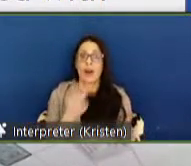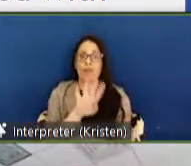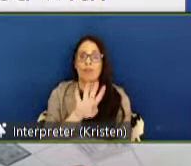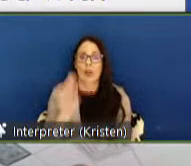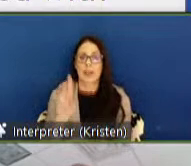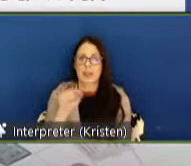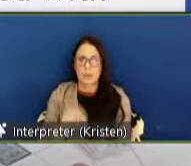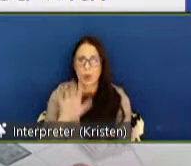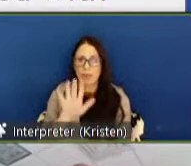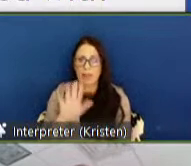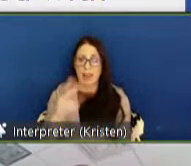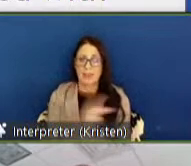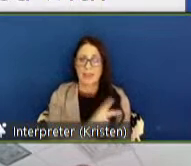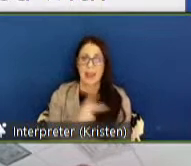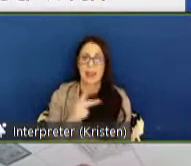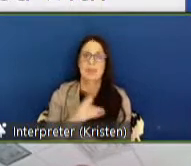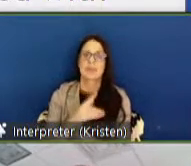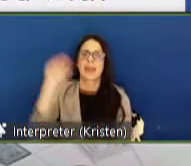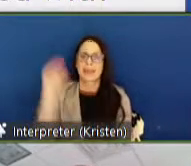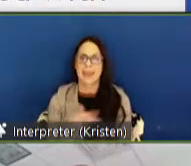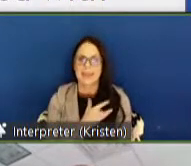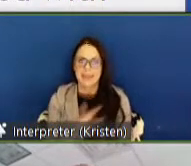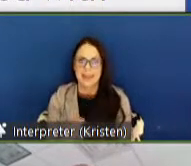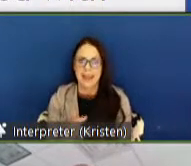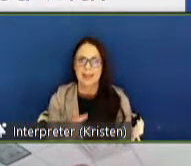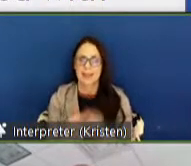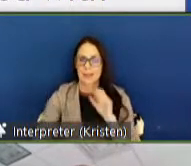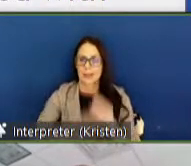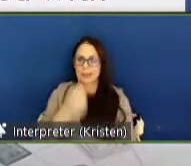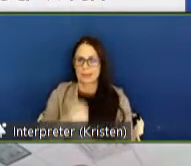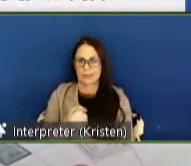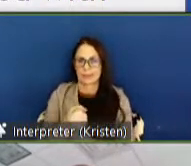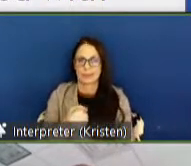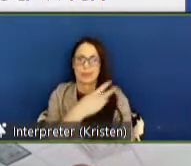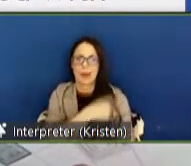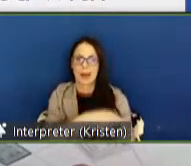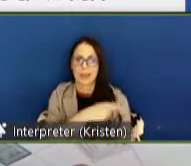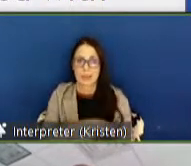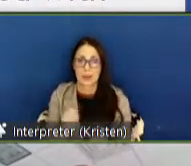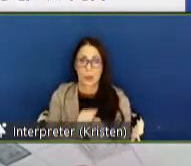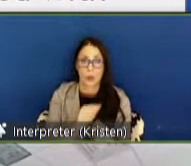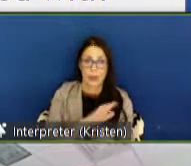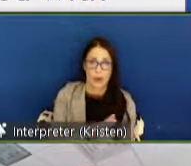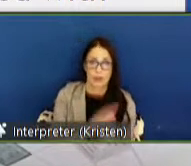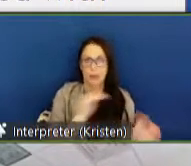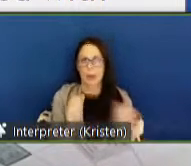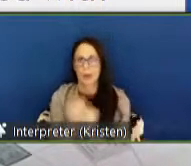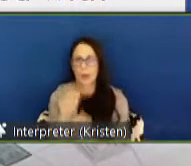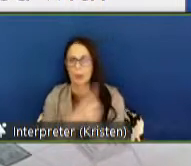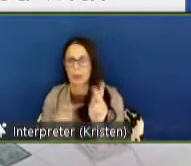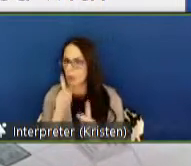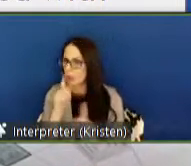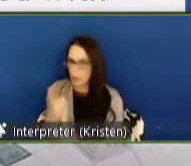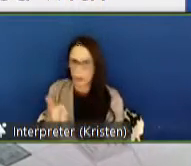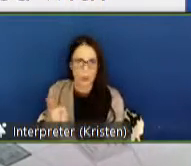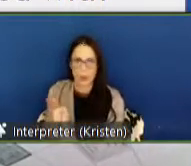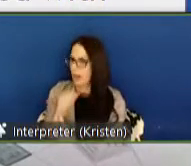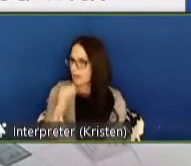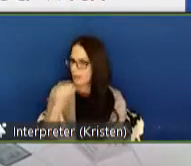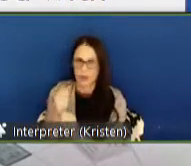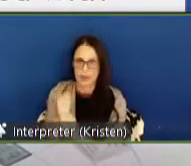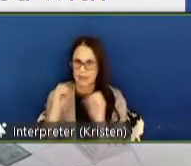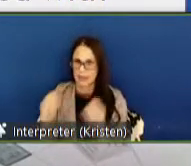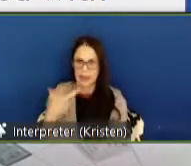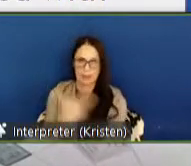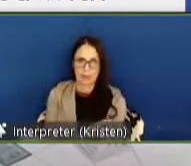47.5 times less likely to be hospitalized with COVID than people who haven't been vaccinated at all. The case is clear. There